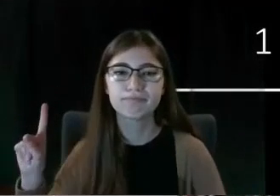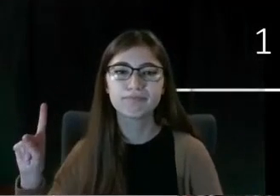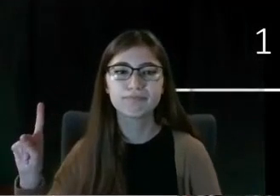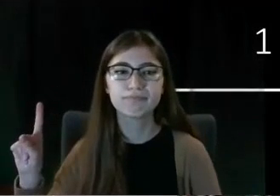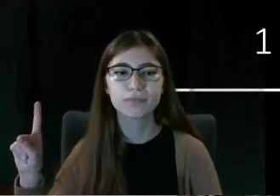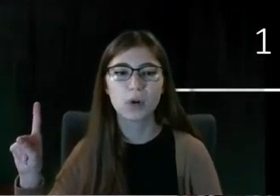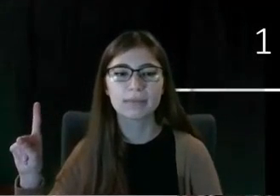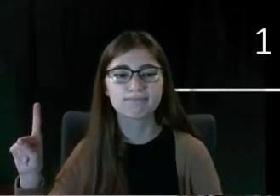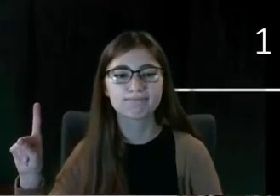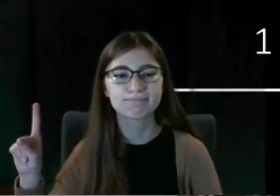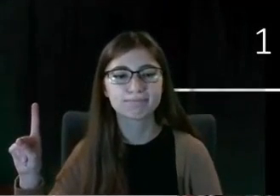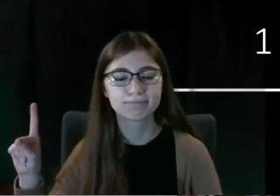1,